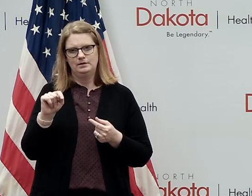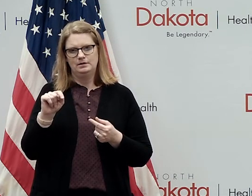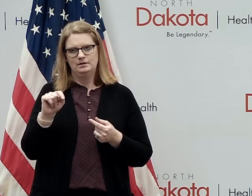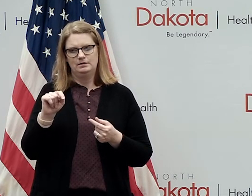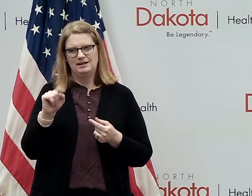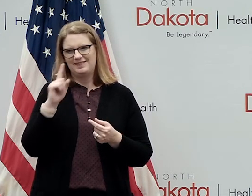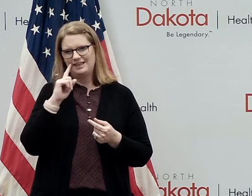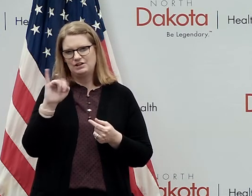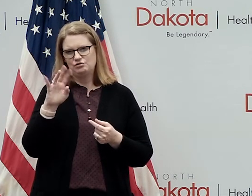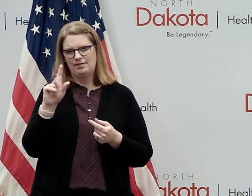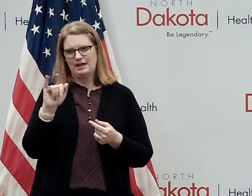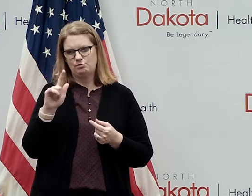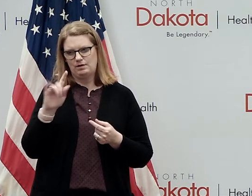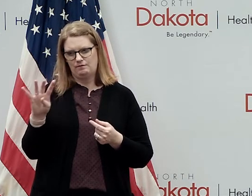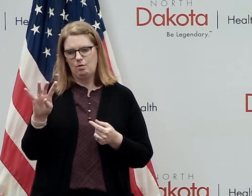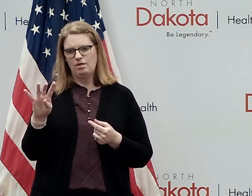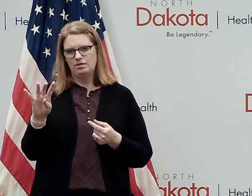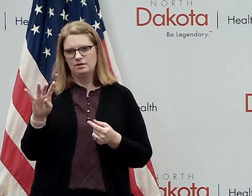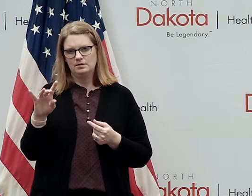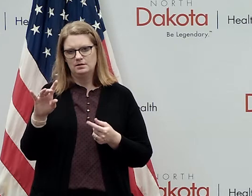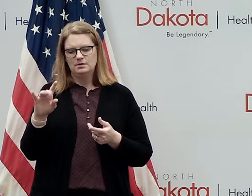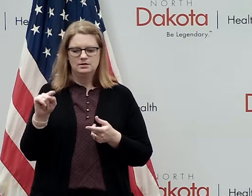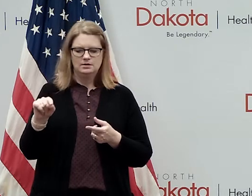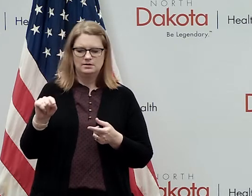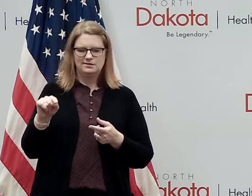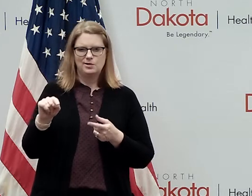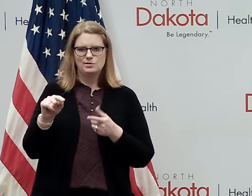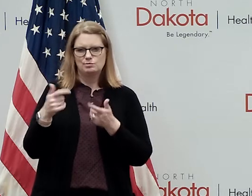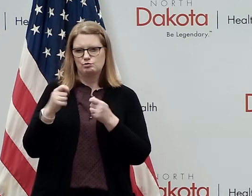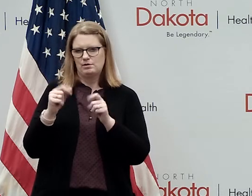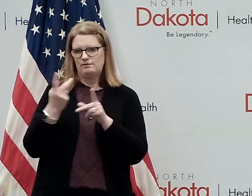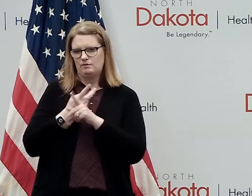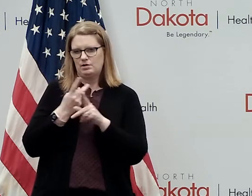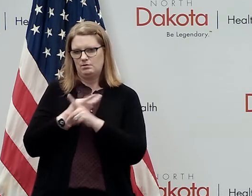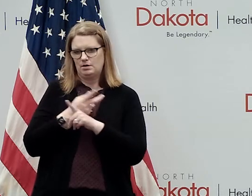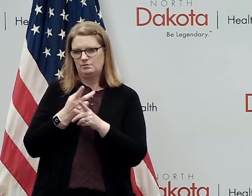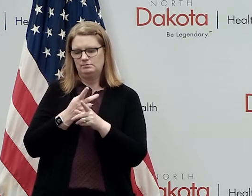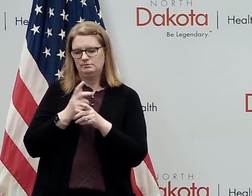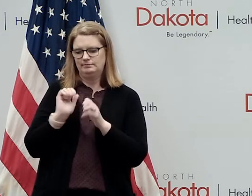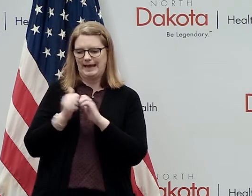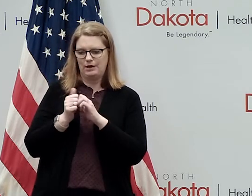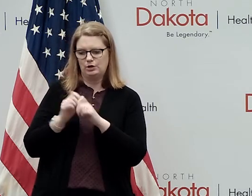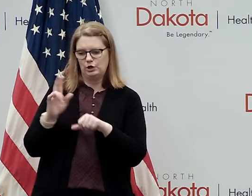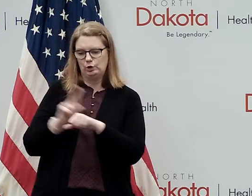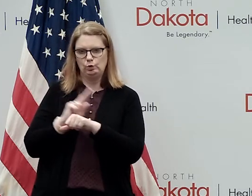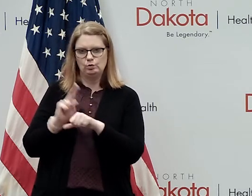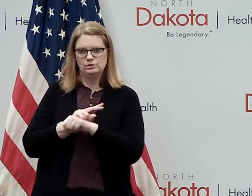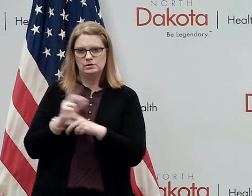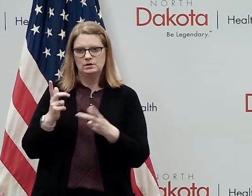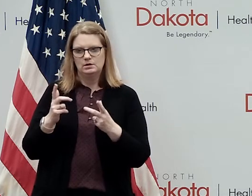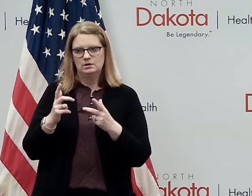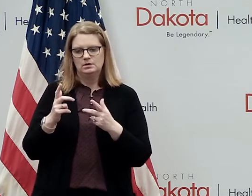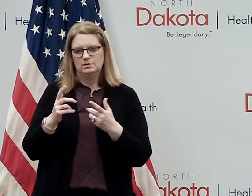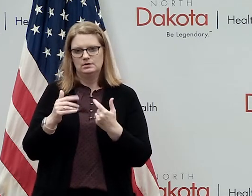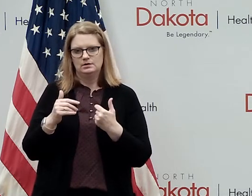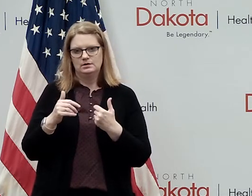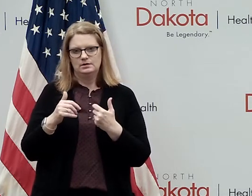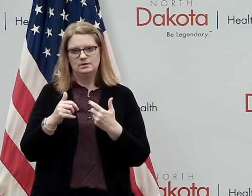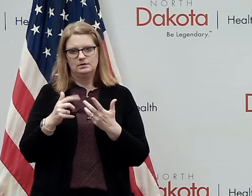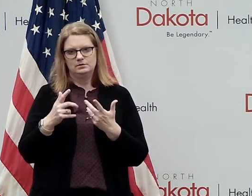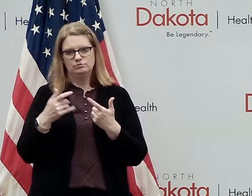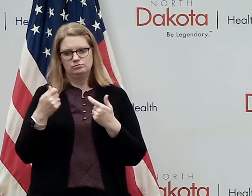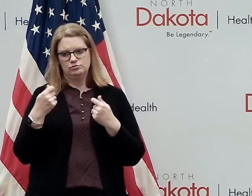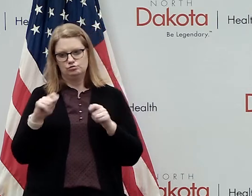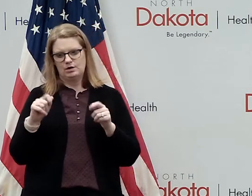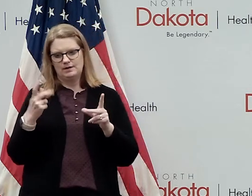think of like July 24th. We're working on a plan on deploying those. And the most logical place to try to